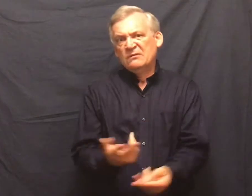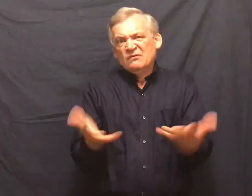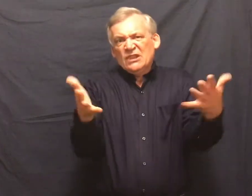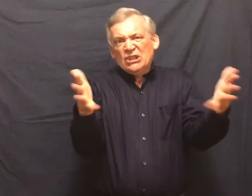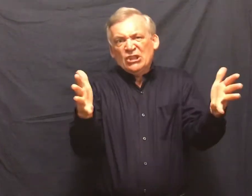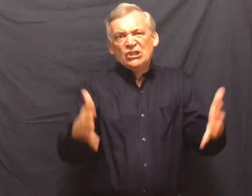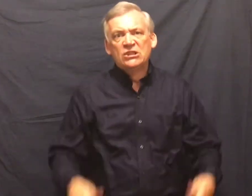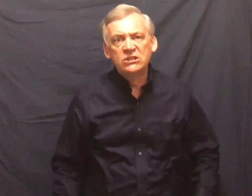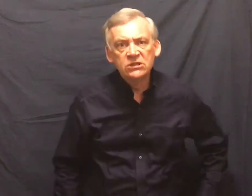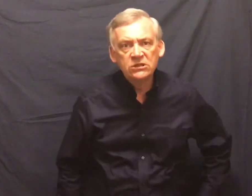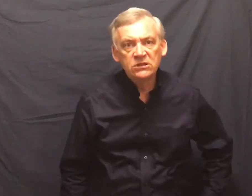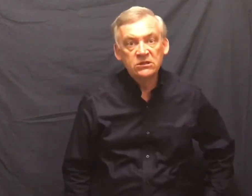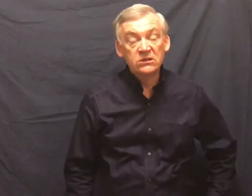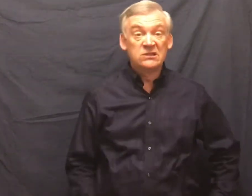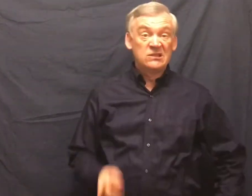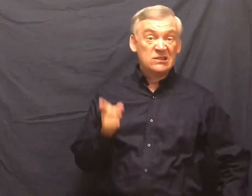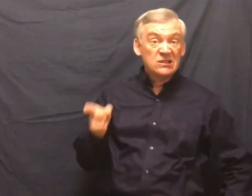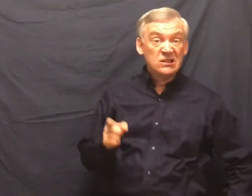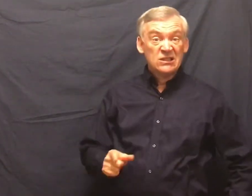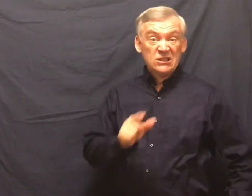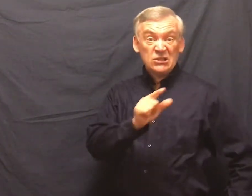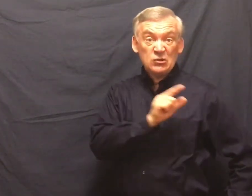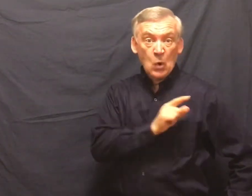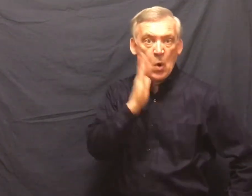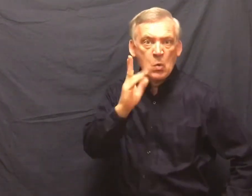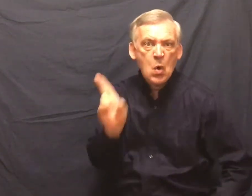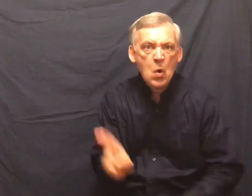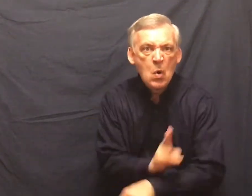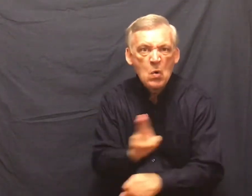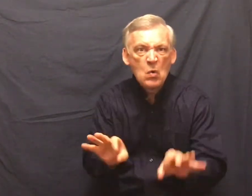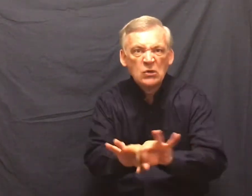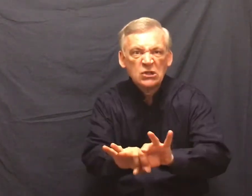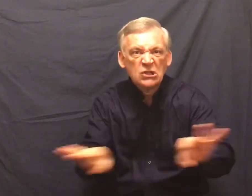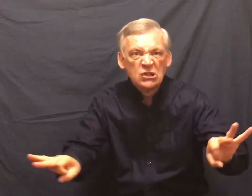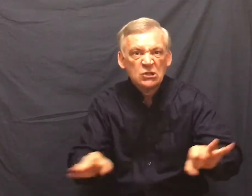He's gonna beat the heck out of you with a stick. That's what he's gonna do.